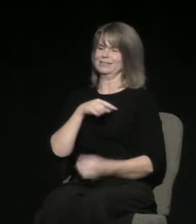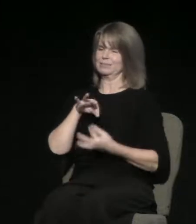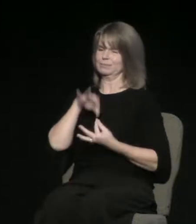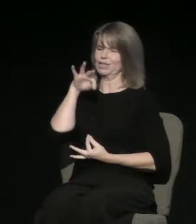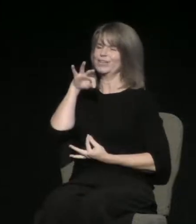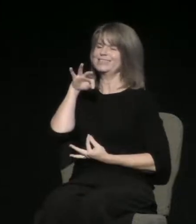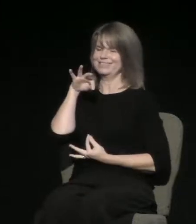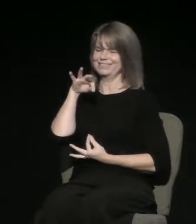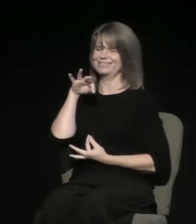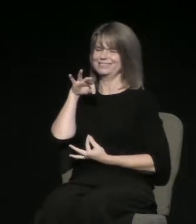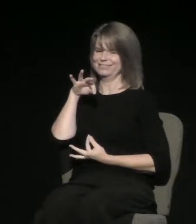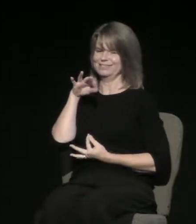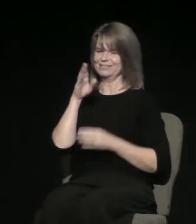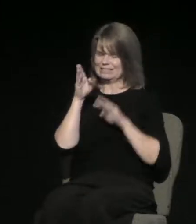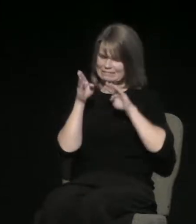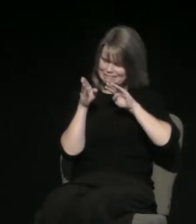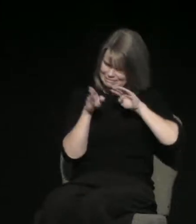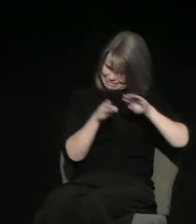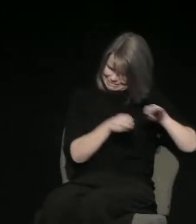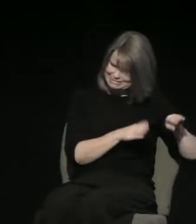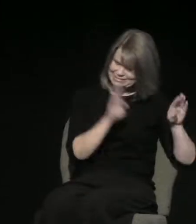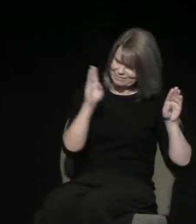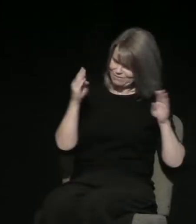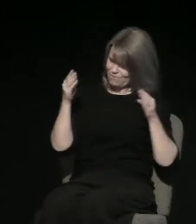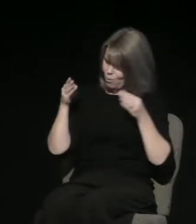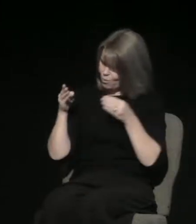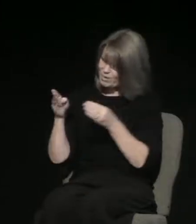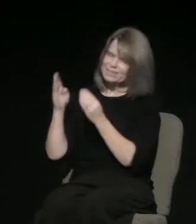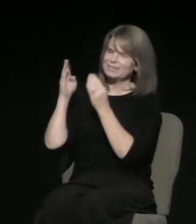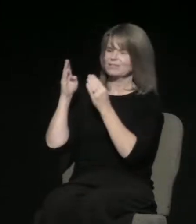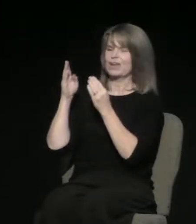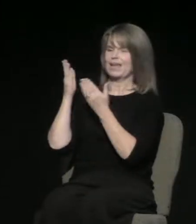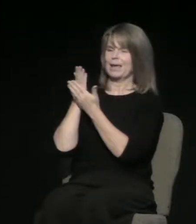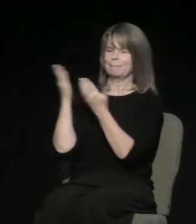That's What Needs To Be Filled With The Spirit